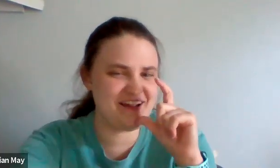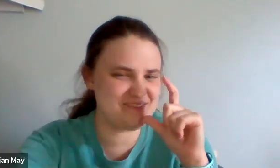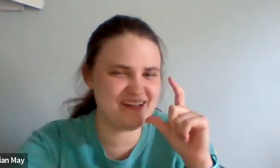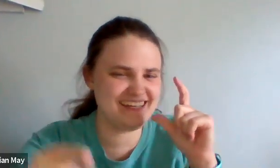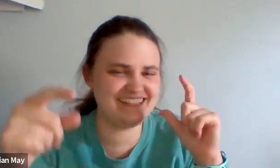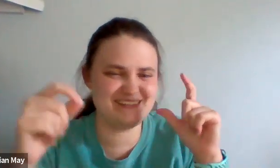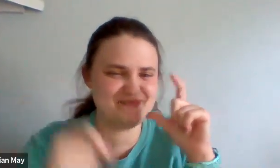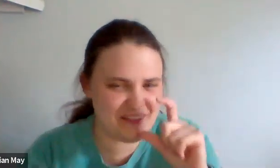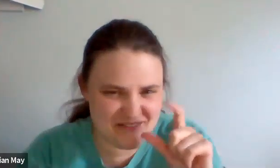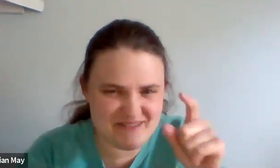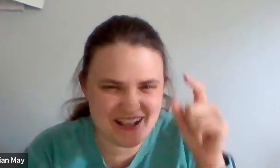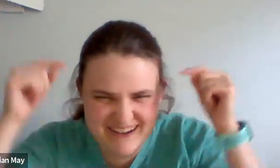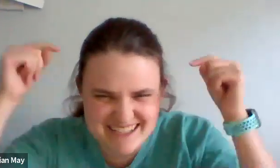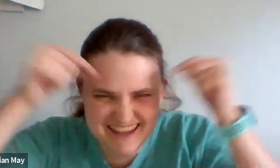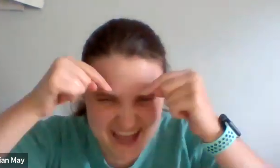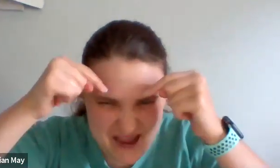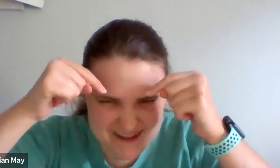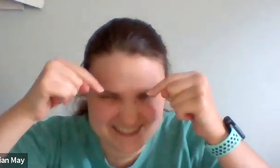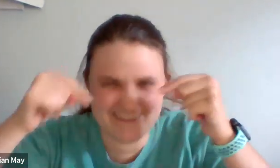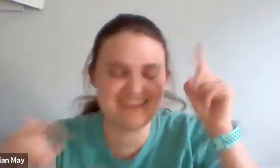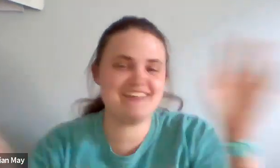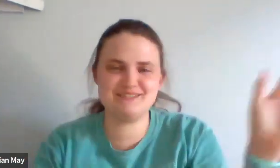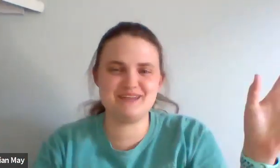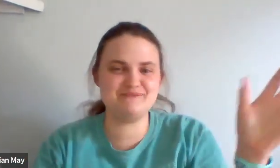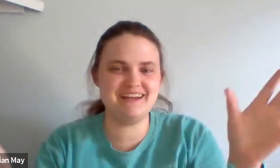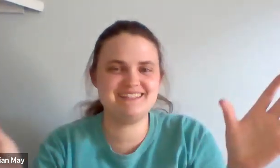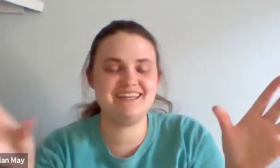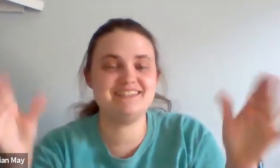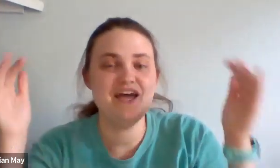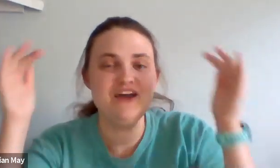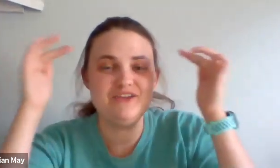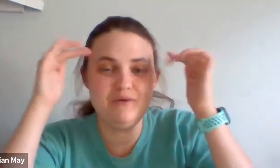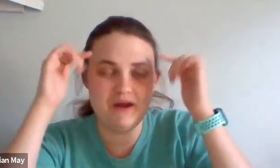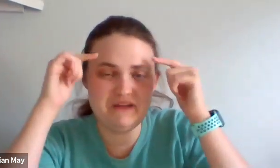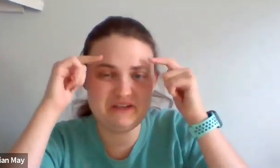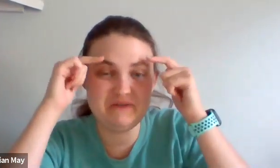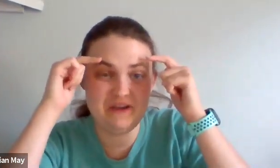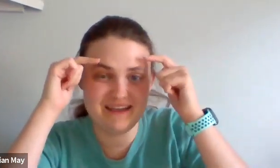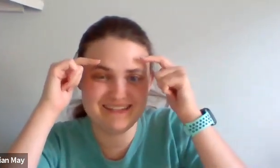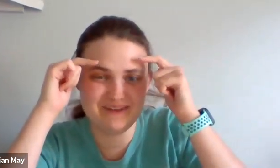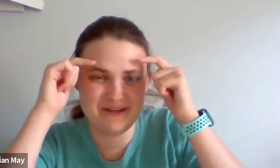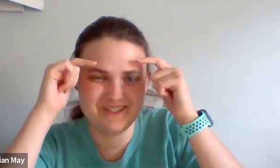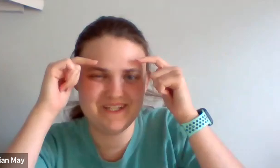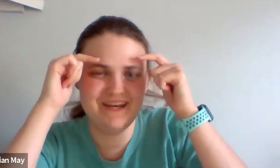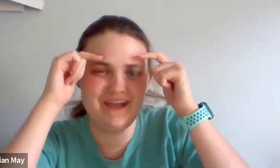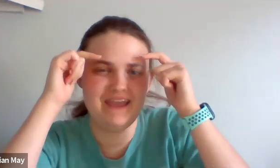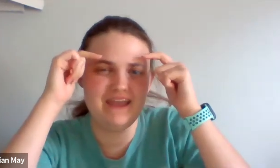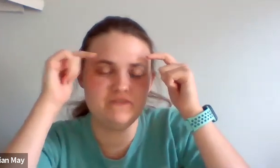I was about to get into this, but I look over and like, oh, he's got the eyebrows going. And that's because that was my next thing is you want to make sure when you're asking a question, if it's